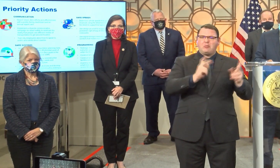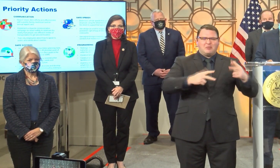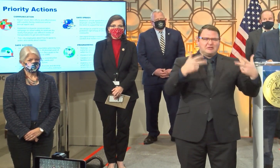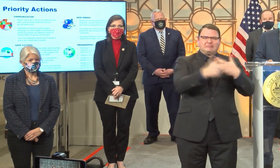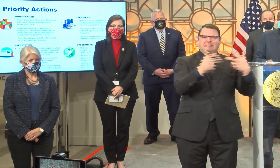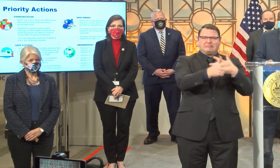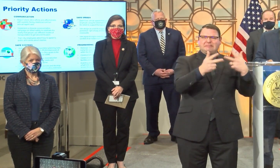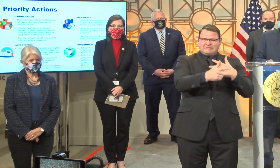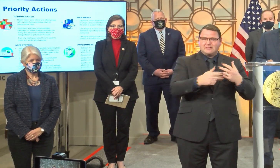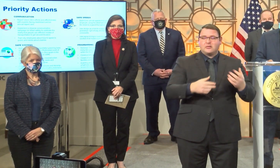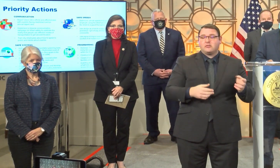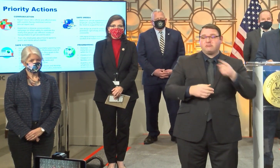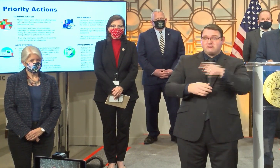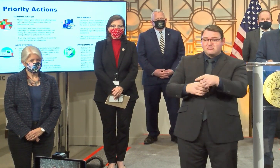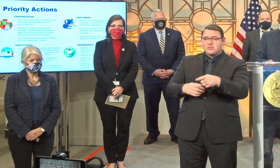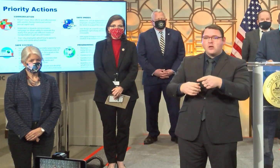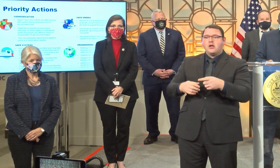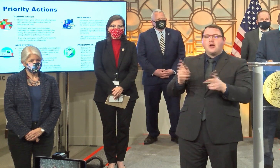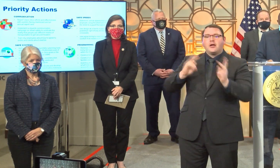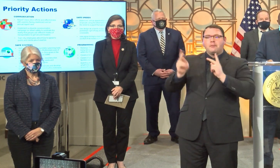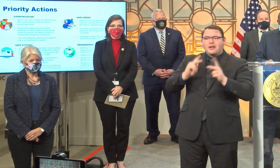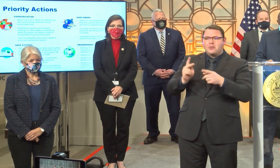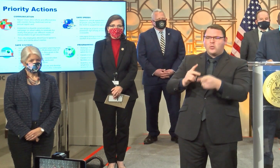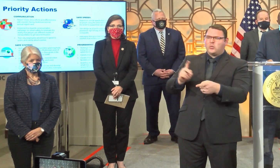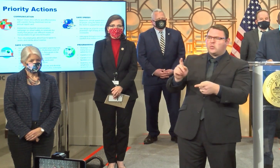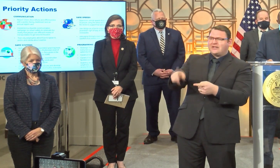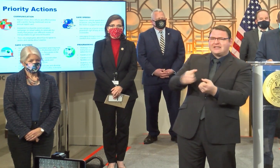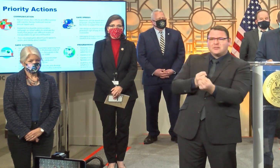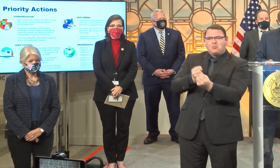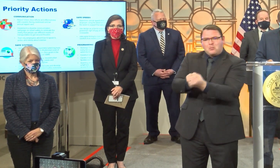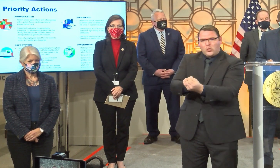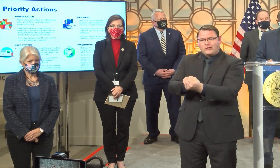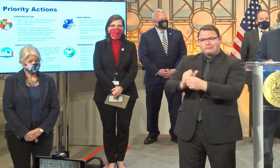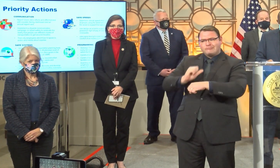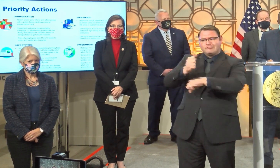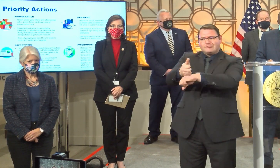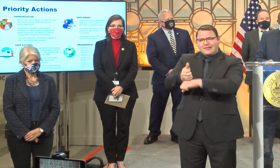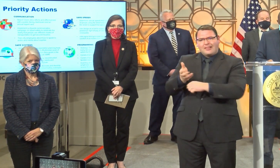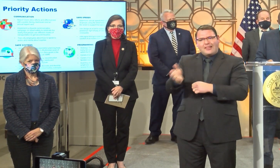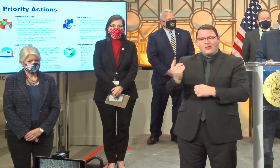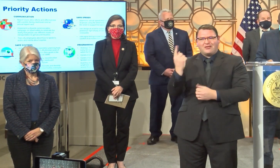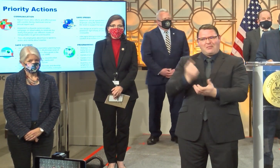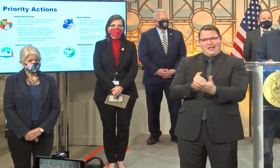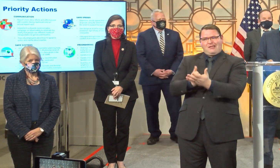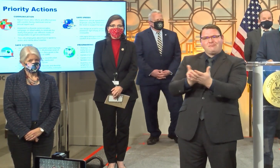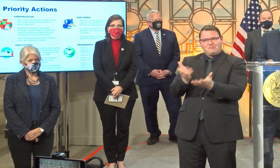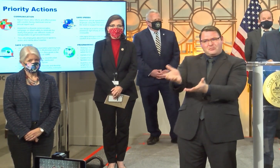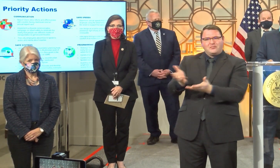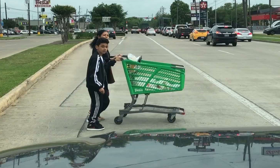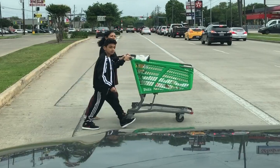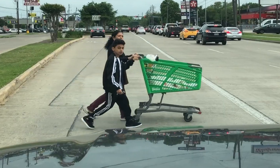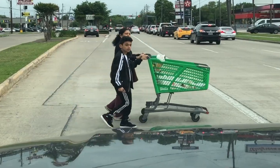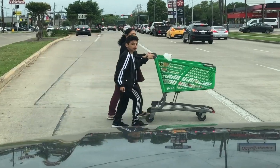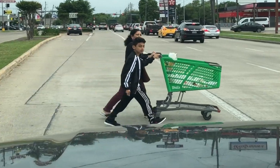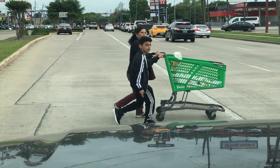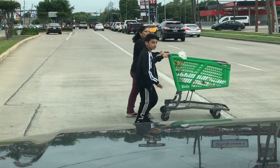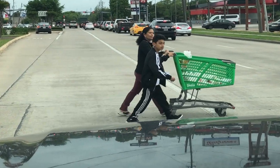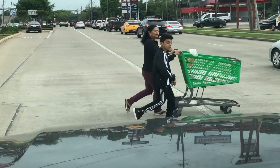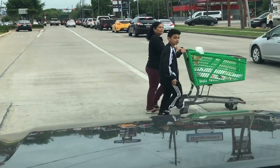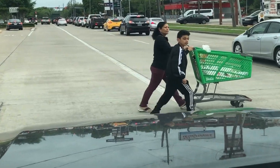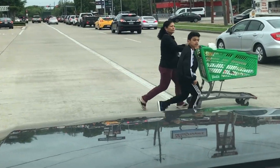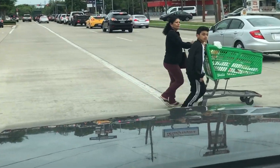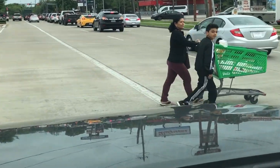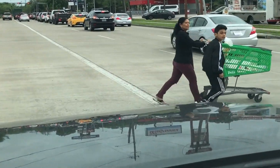more attention and investment in their infrastructure. 1/3 of traffic deaths involve